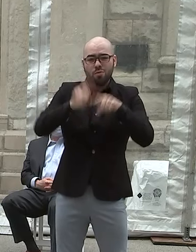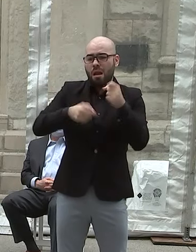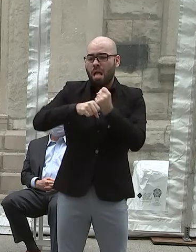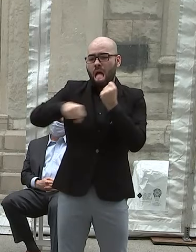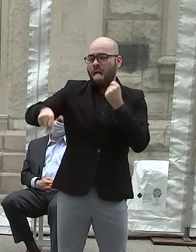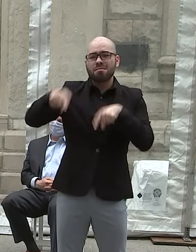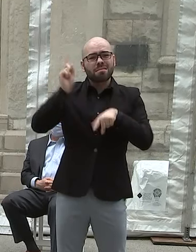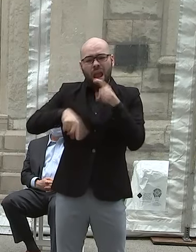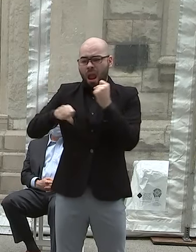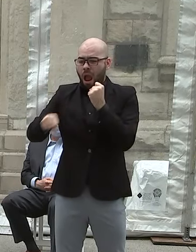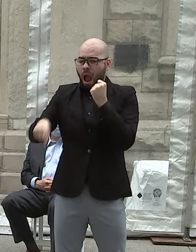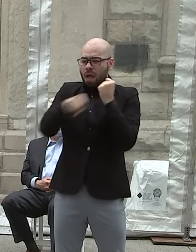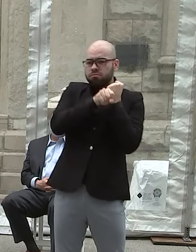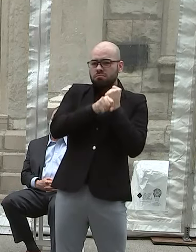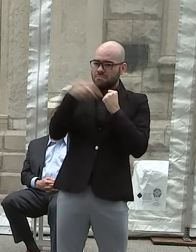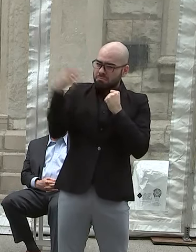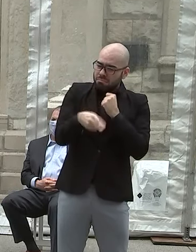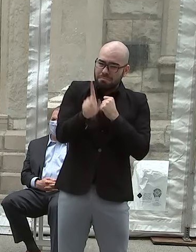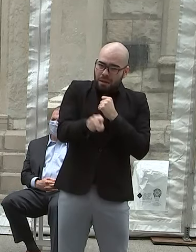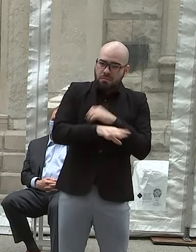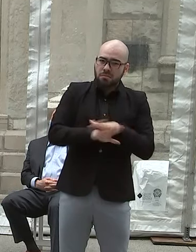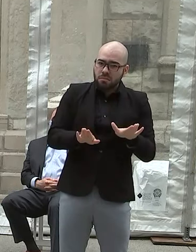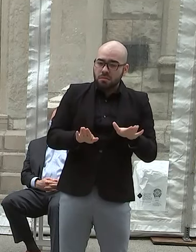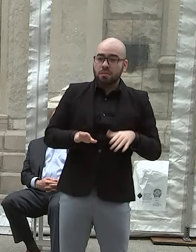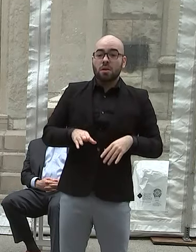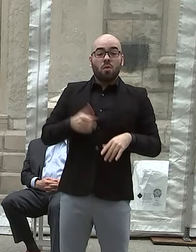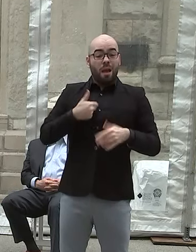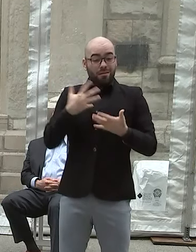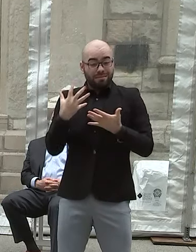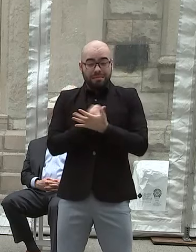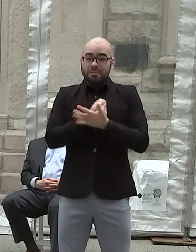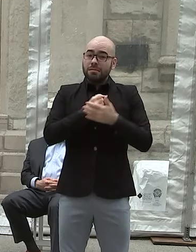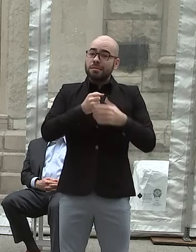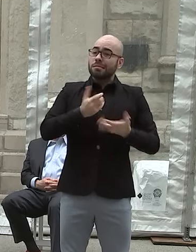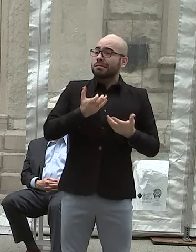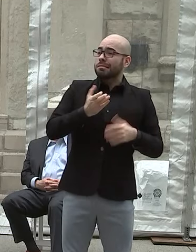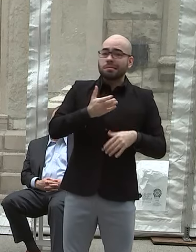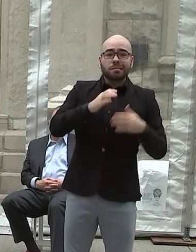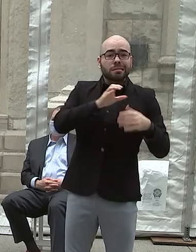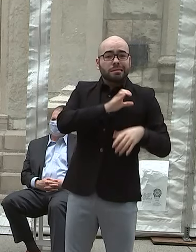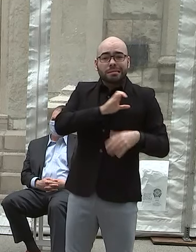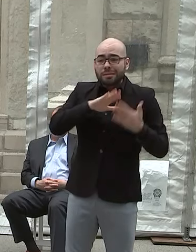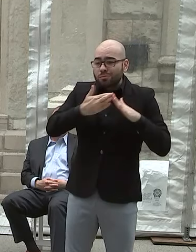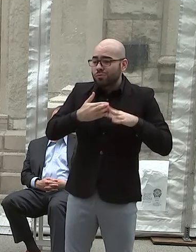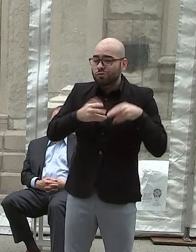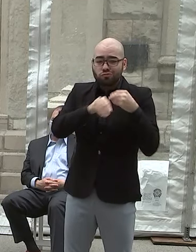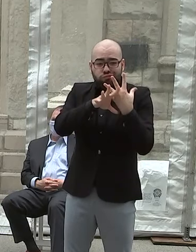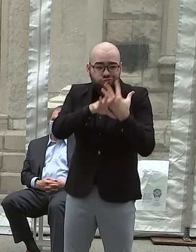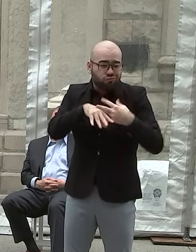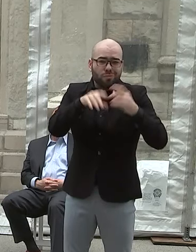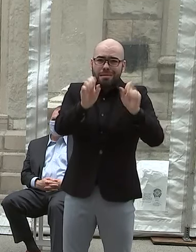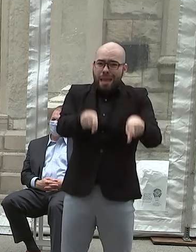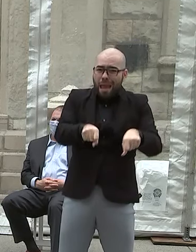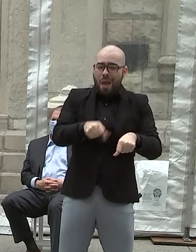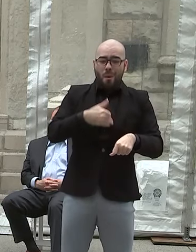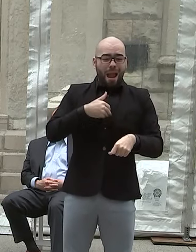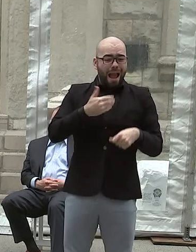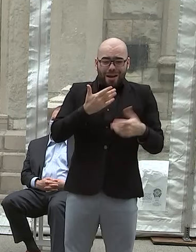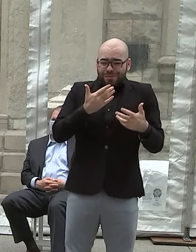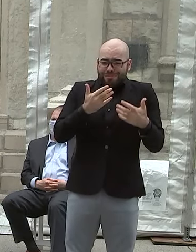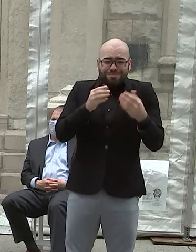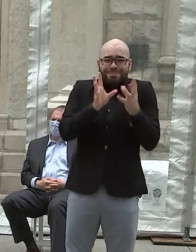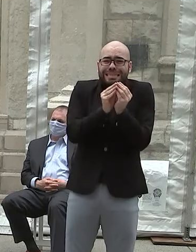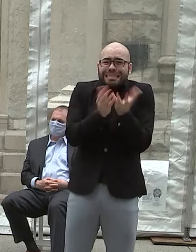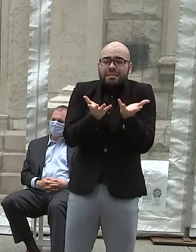Zoom structure to be able to conduct committee meetings and city council meetings, we're going to be bringing those things to the aldermen in the